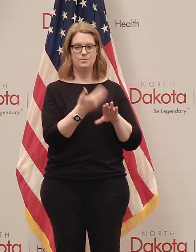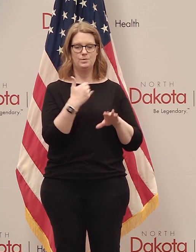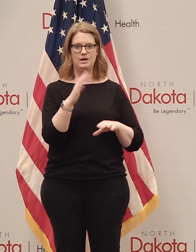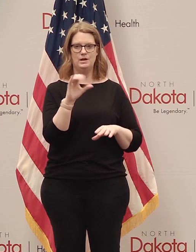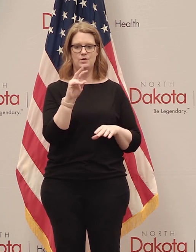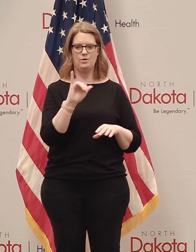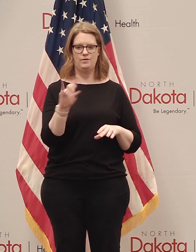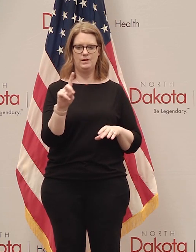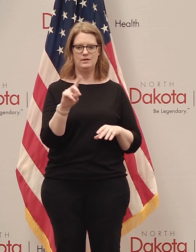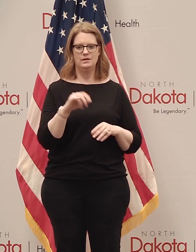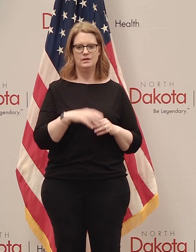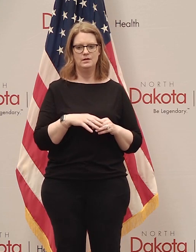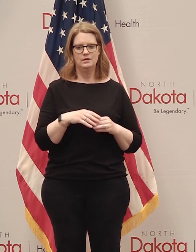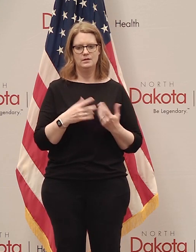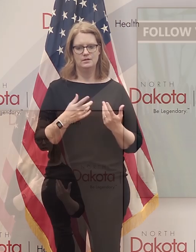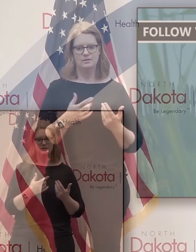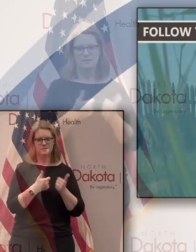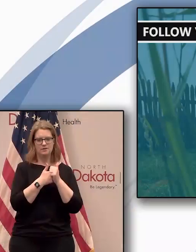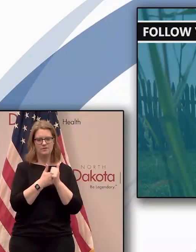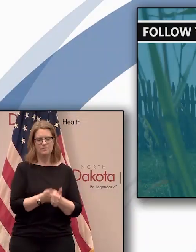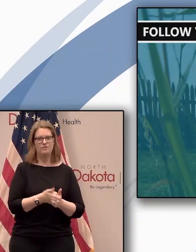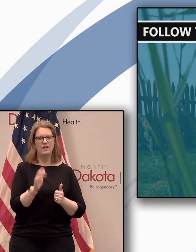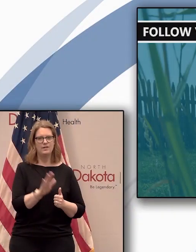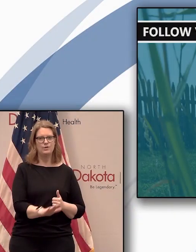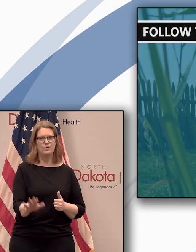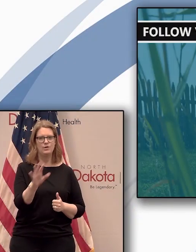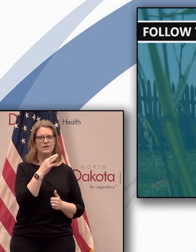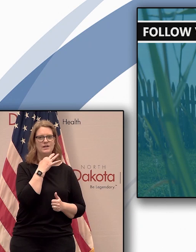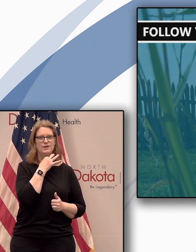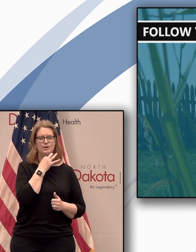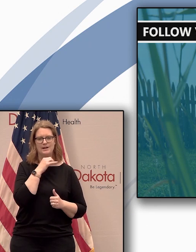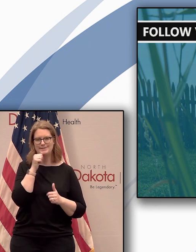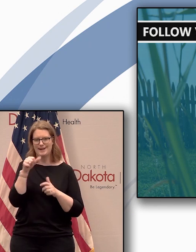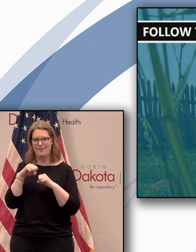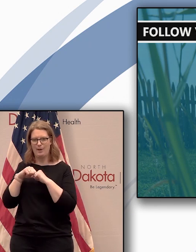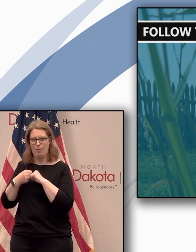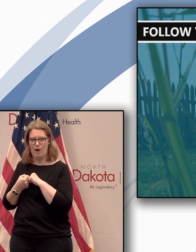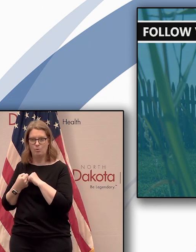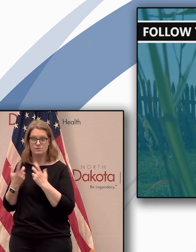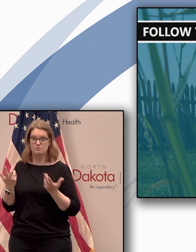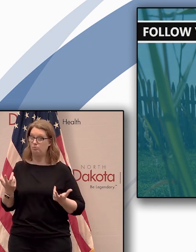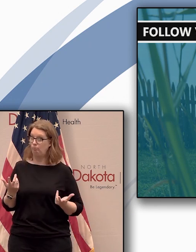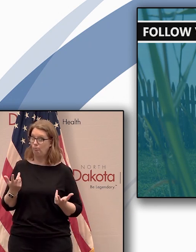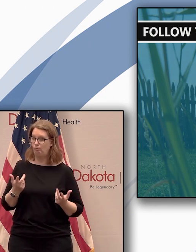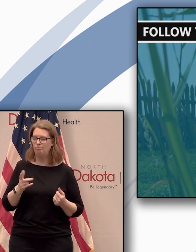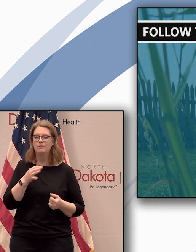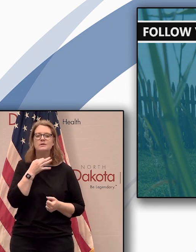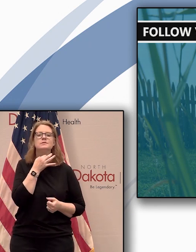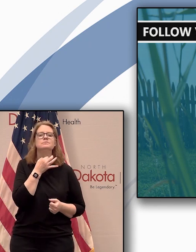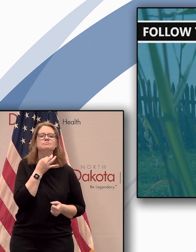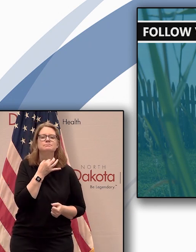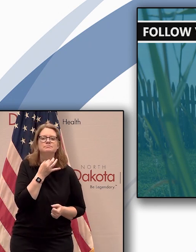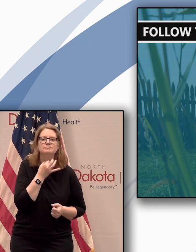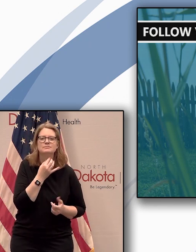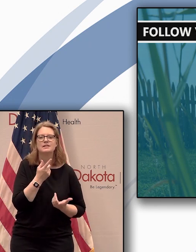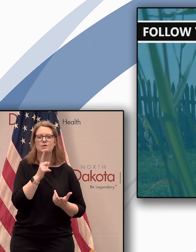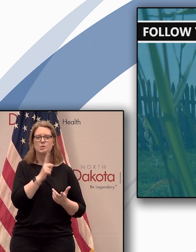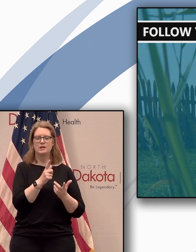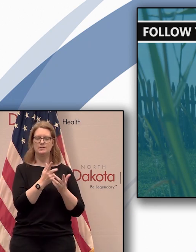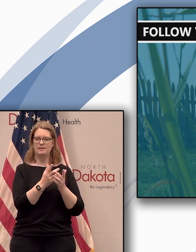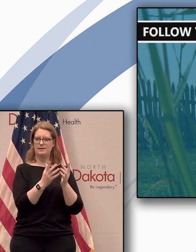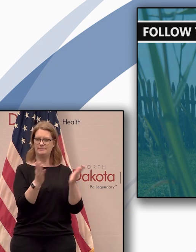pre-COVID, North Dakota tourism slogan this year was "Follow your curiosity, not the crowds." And of course, curiosity is one of the things that drives